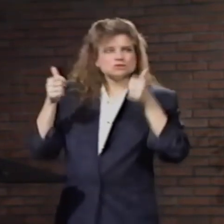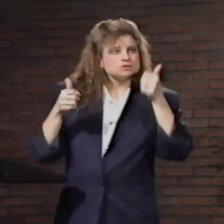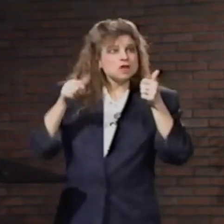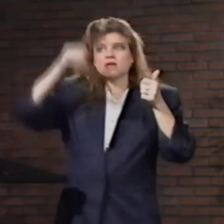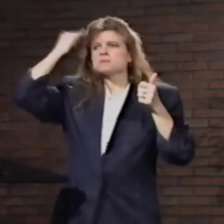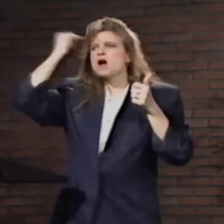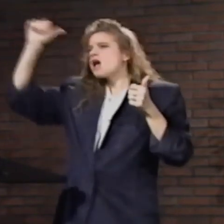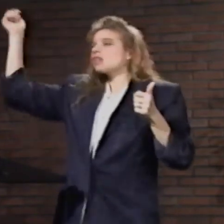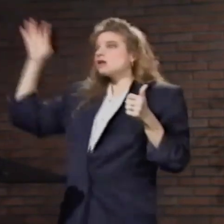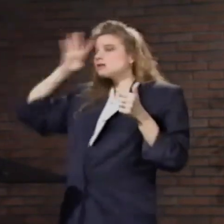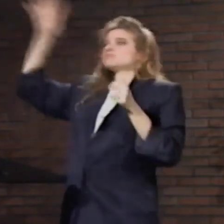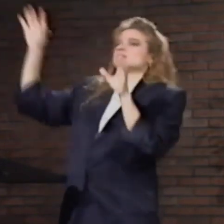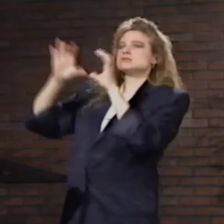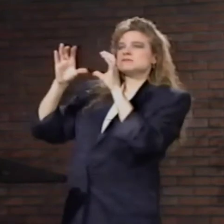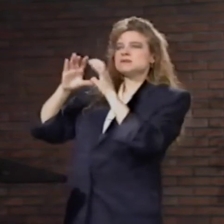was this discrepancy of, do we use the